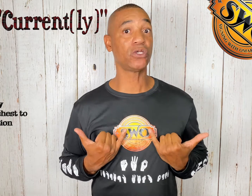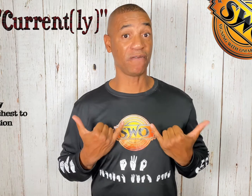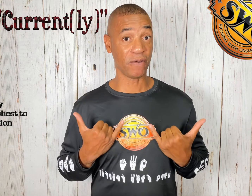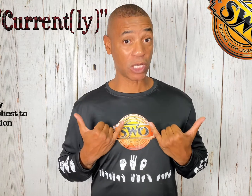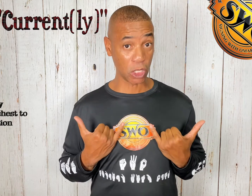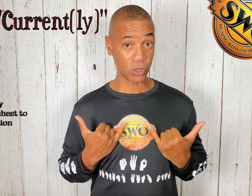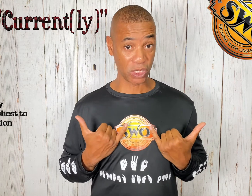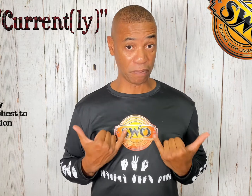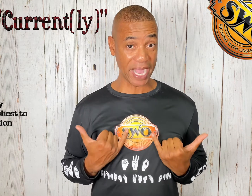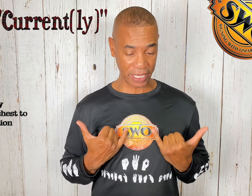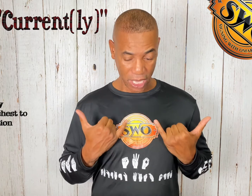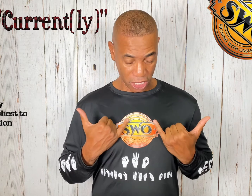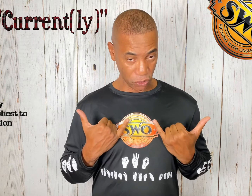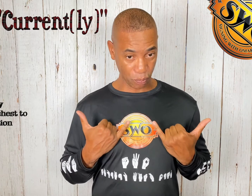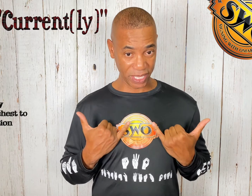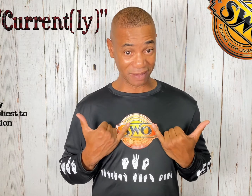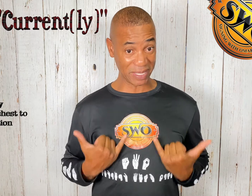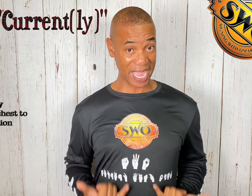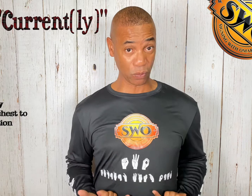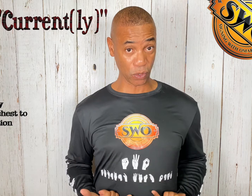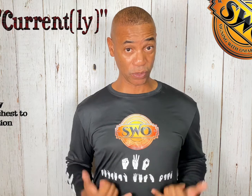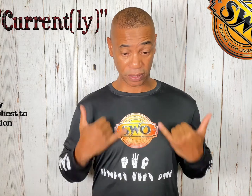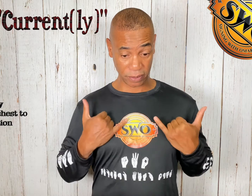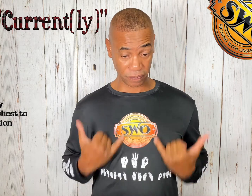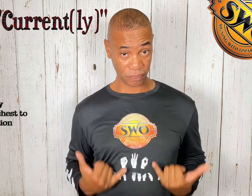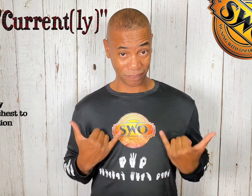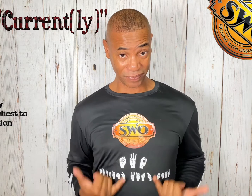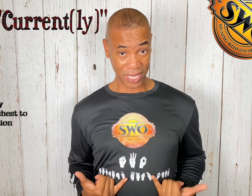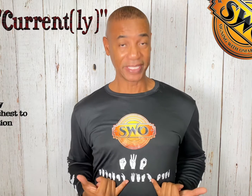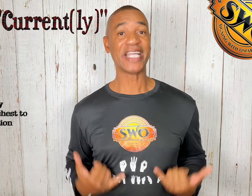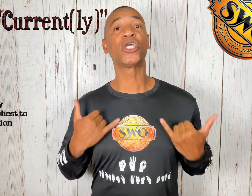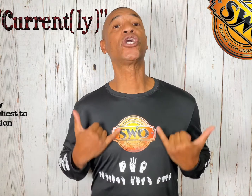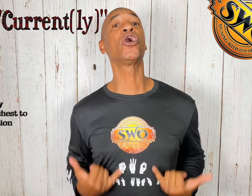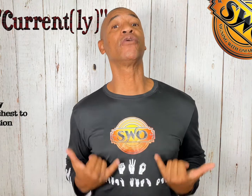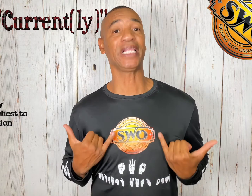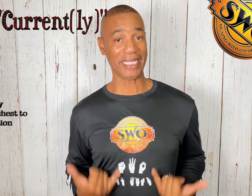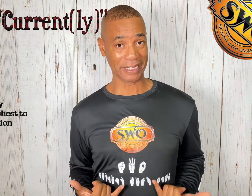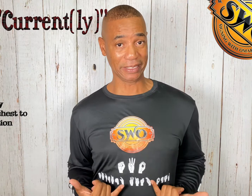very close to the body, and you'll bring them downward. That's currently.